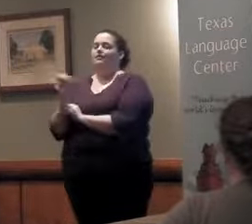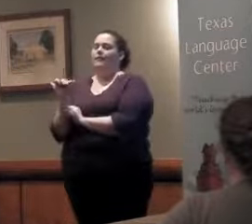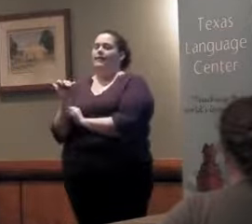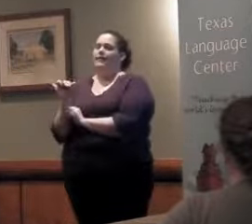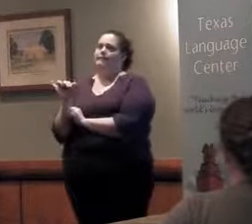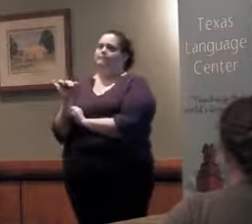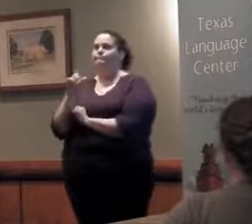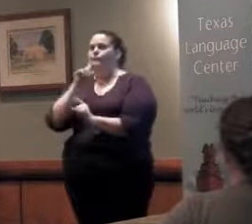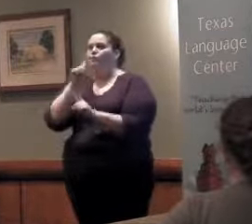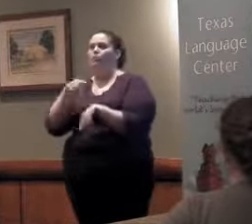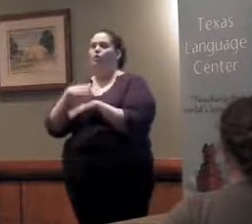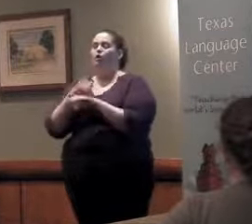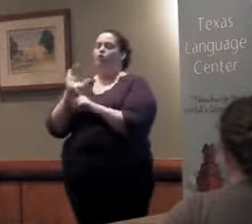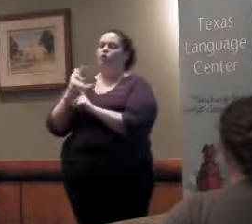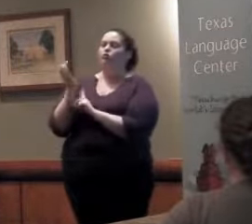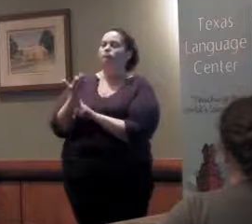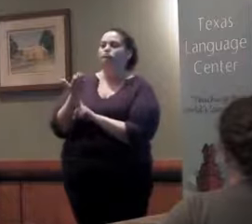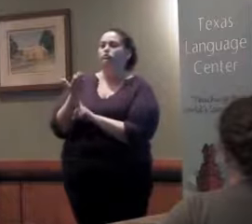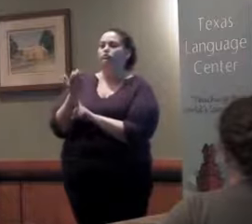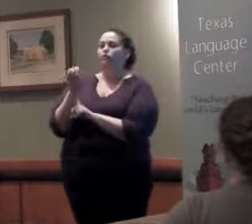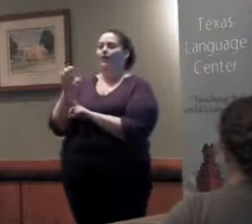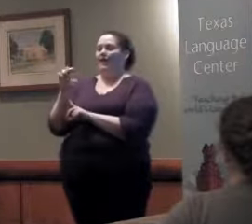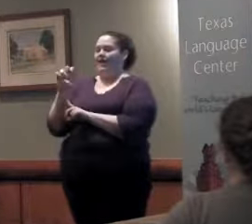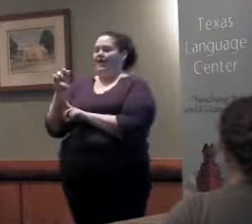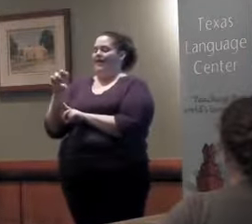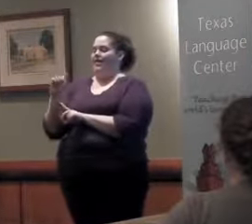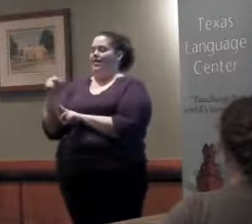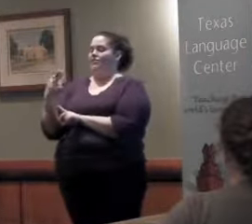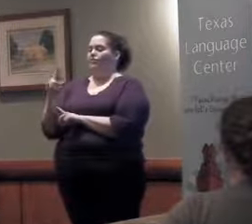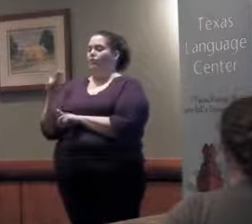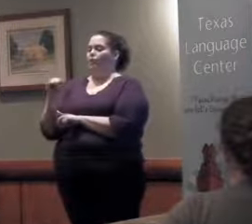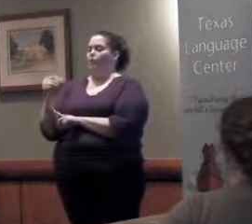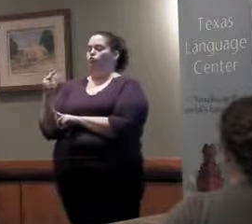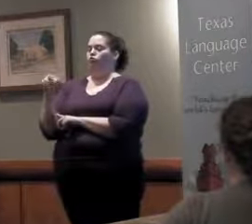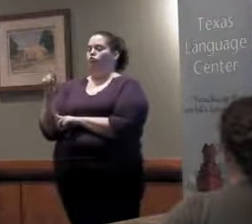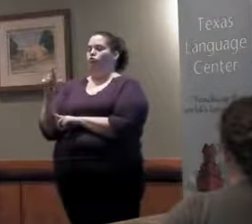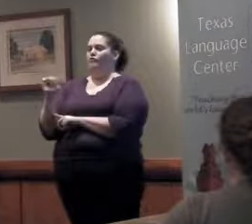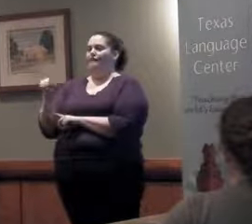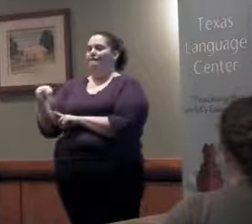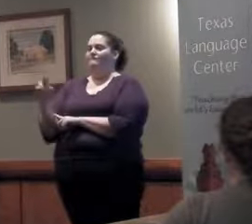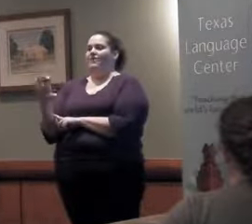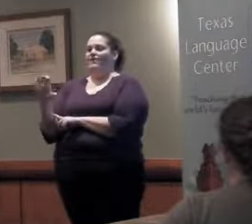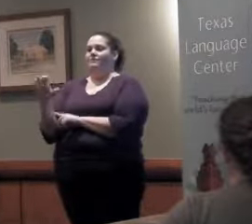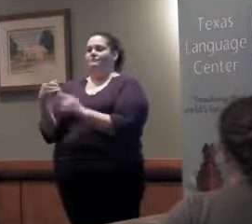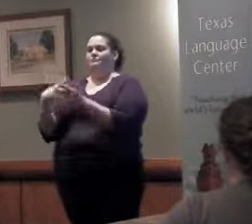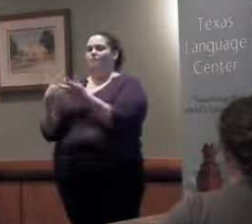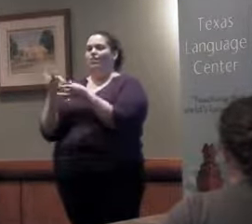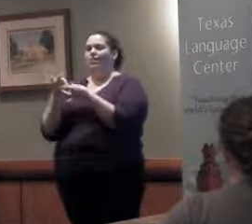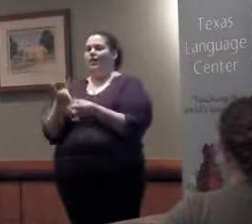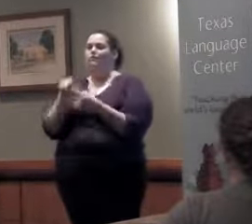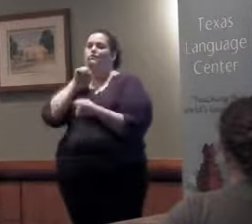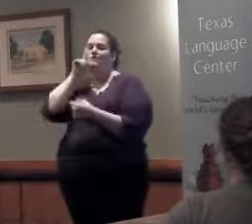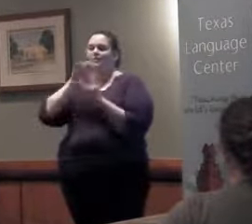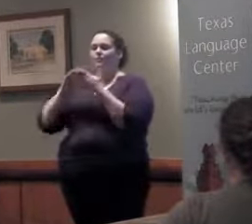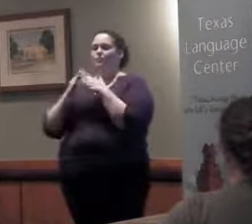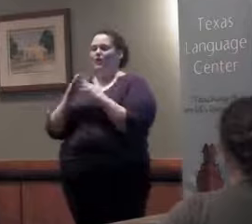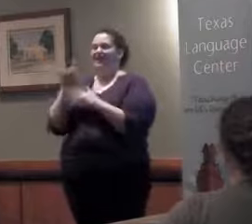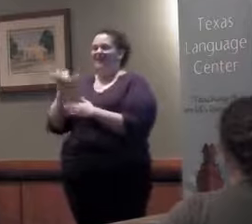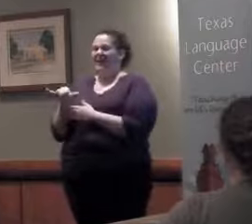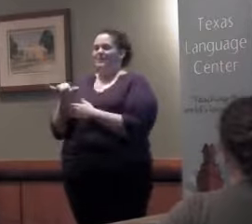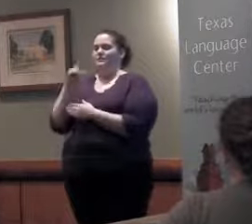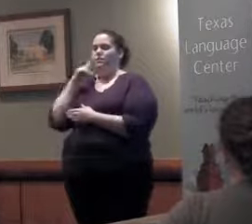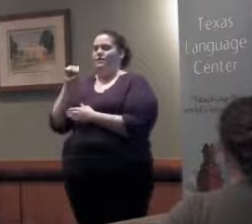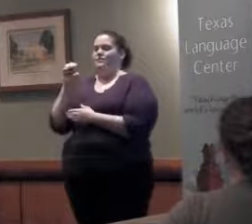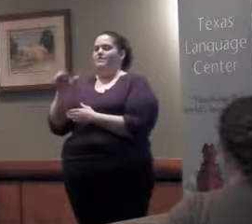a report on cultural or ethnographic matters related to the deaf community. That's for ASL 507, at least here in